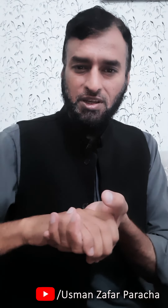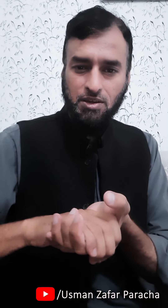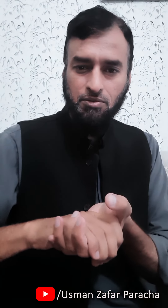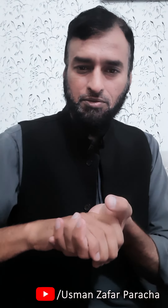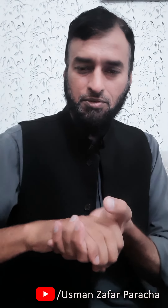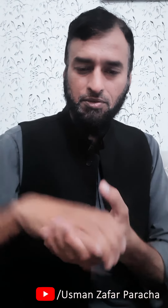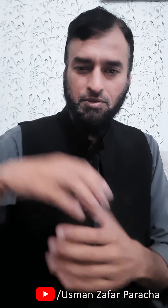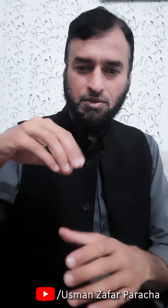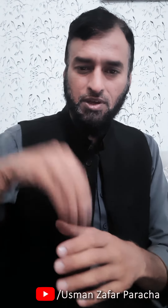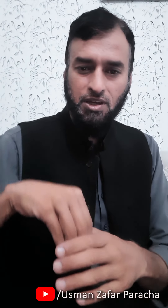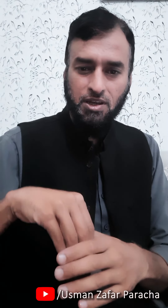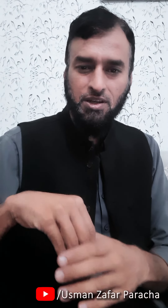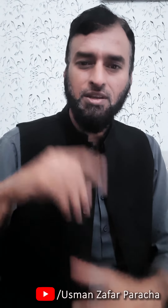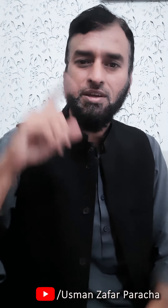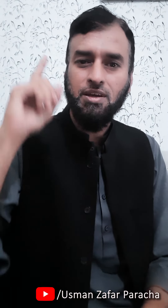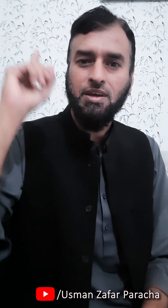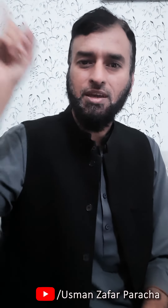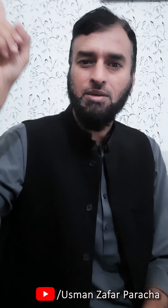Believe in him.